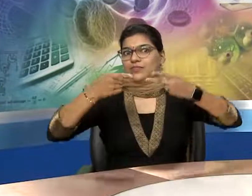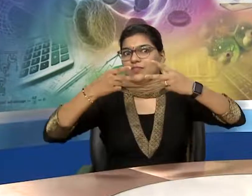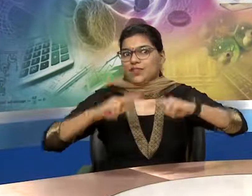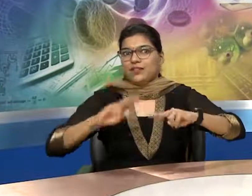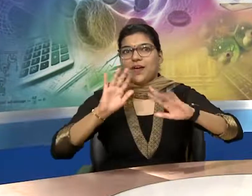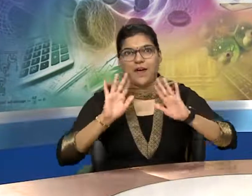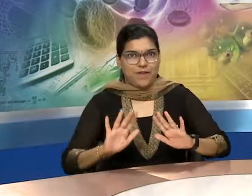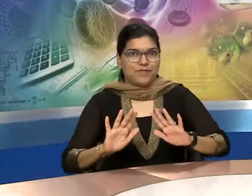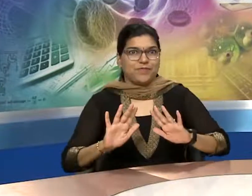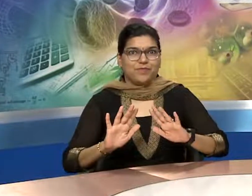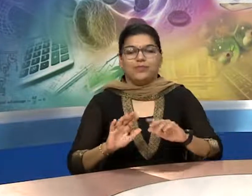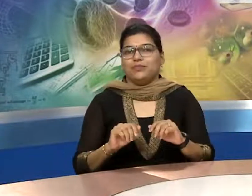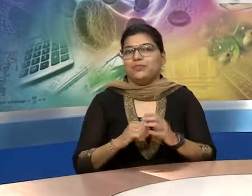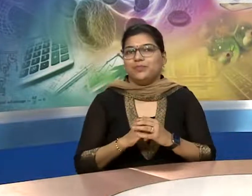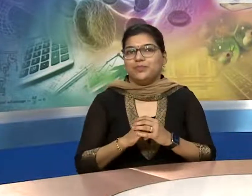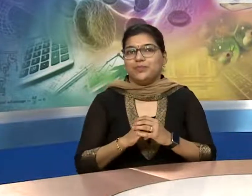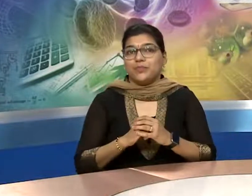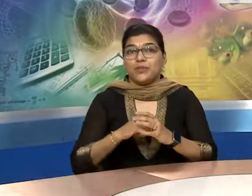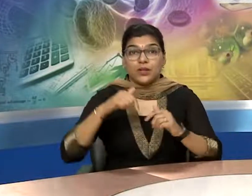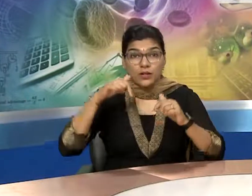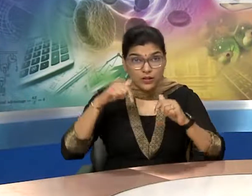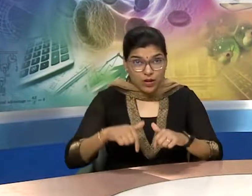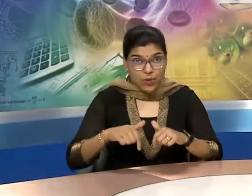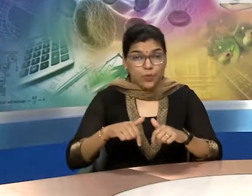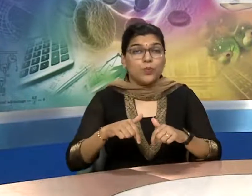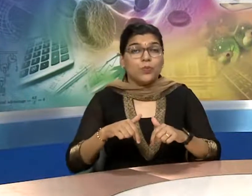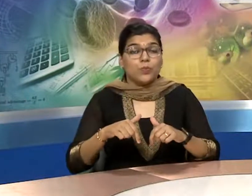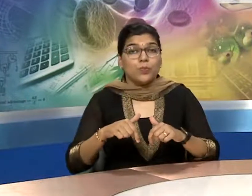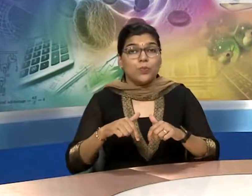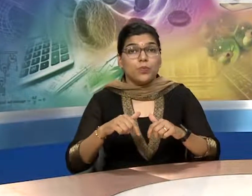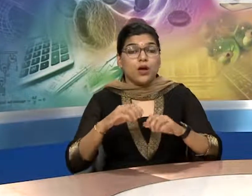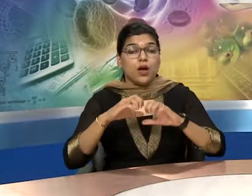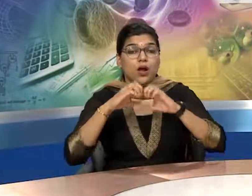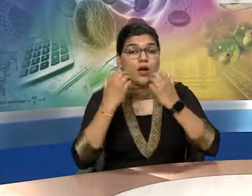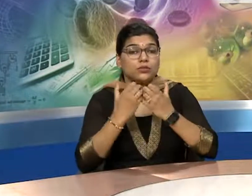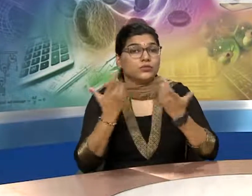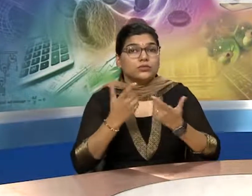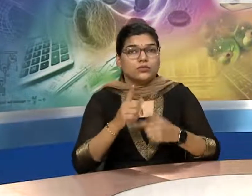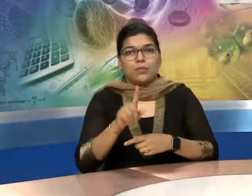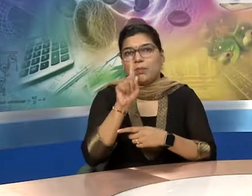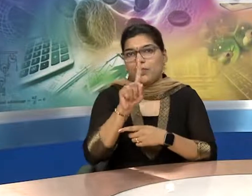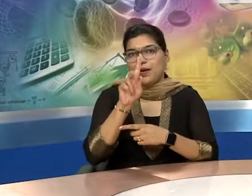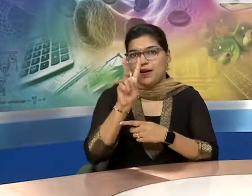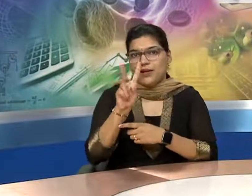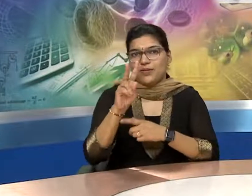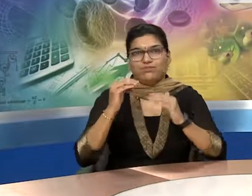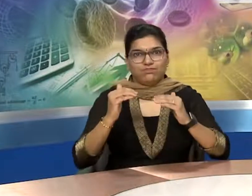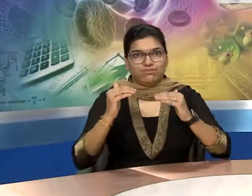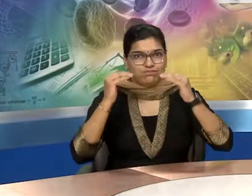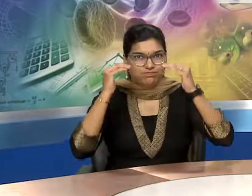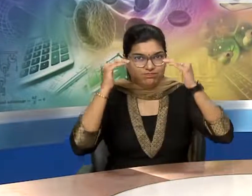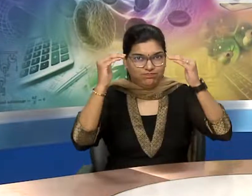and this is in Indian Sign Language medium. This is for senior secondary